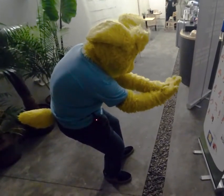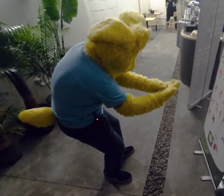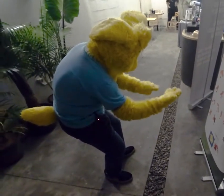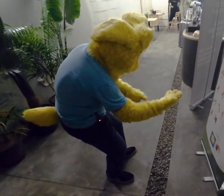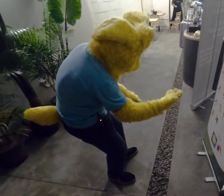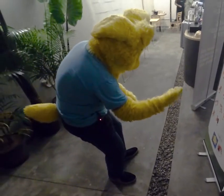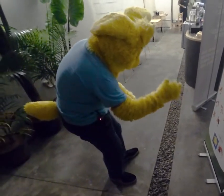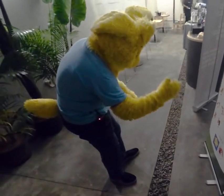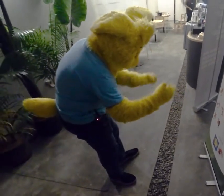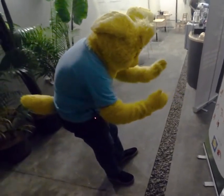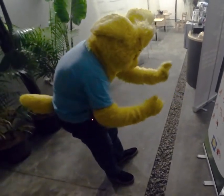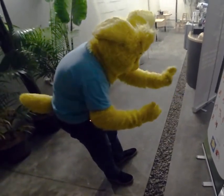O,